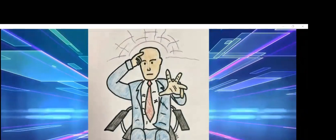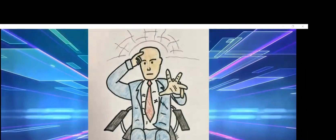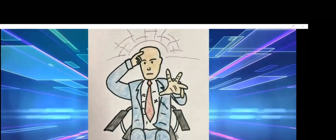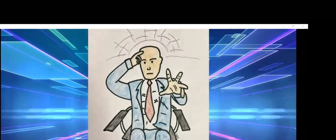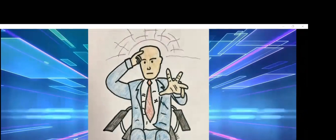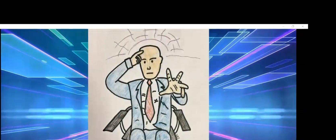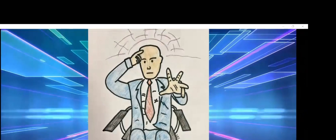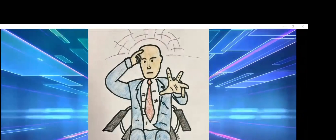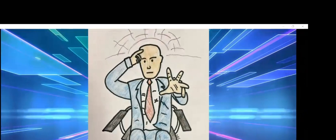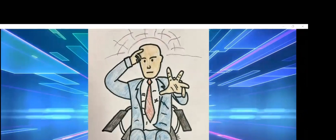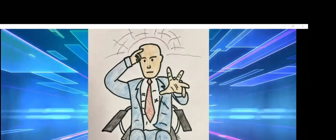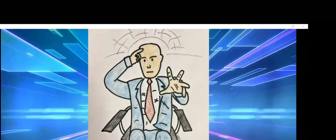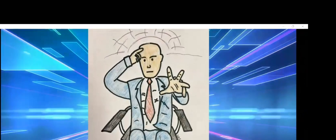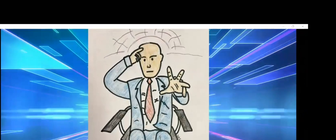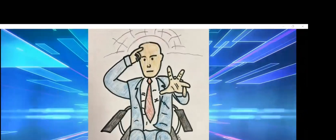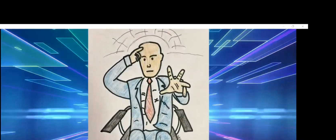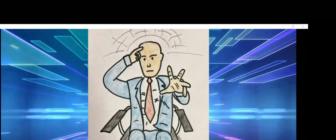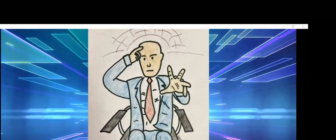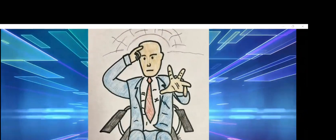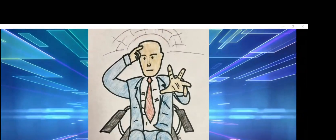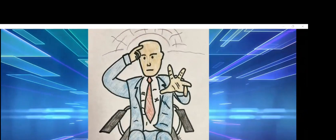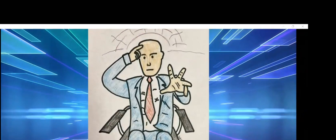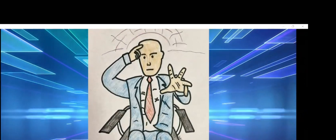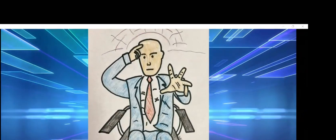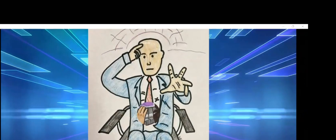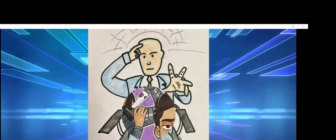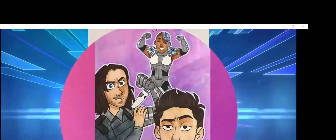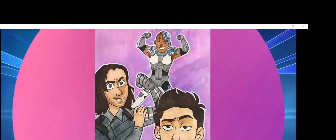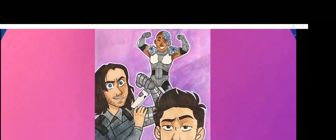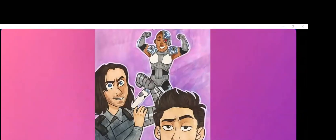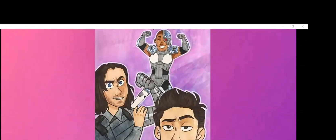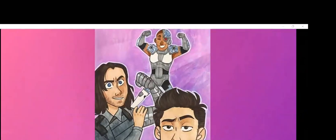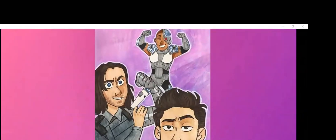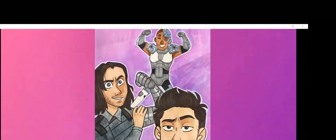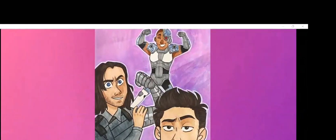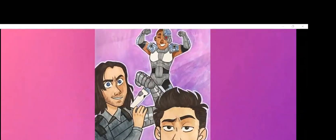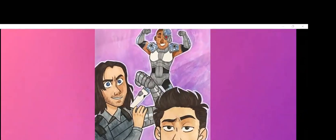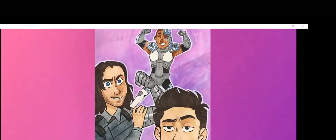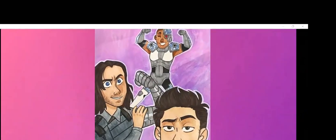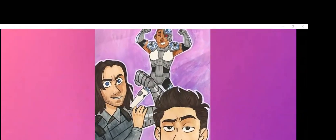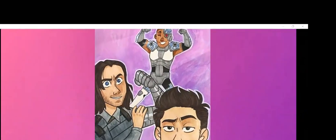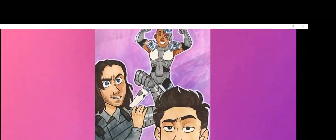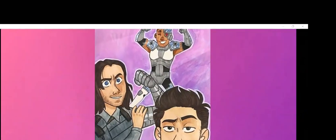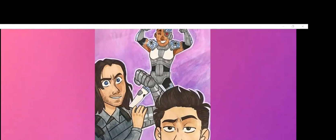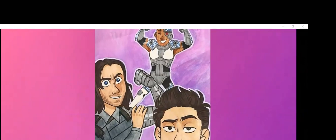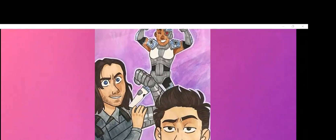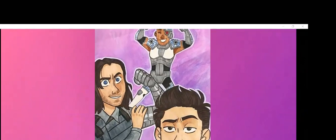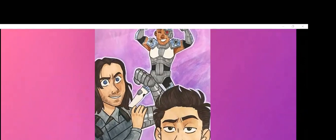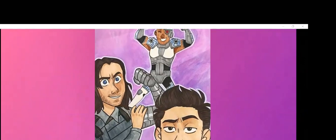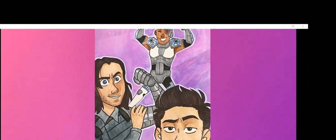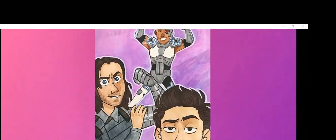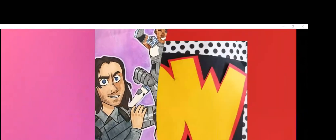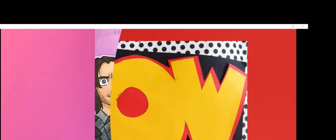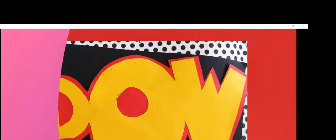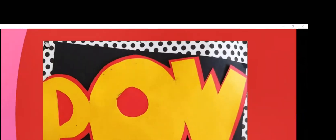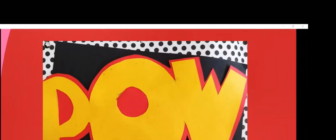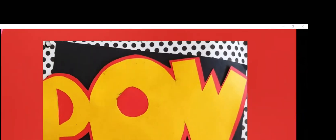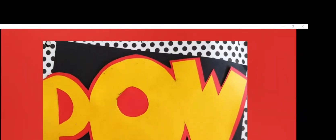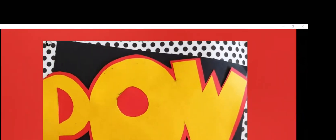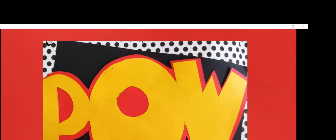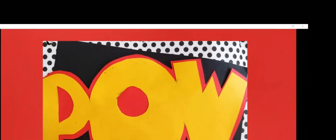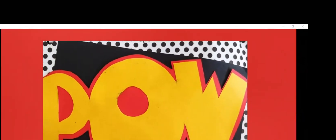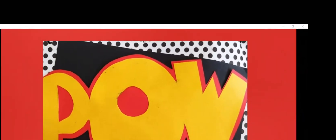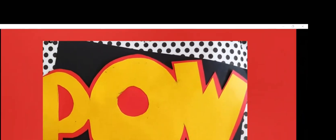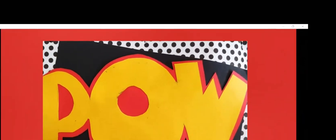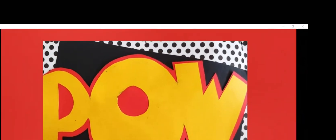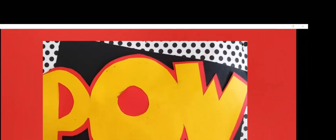Before we get deep into my technology, maybe you are thinking, hey William, what's with all the superheroes? Well, it's because I love them. They